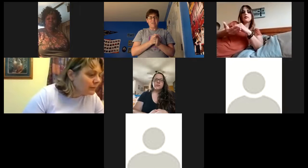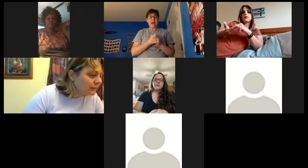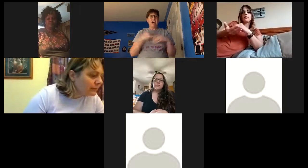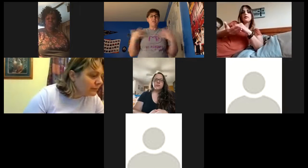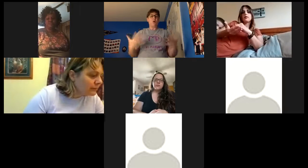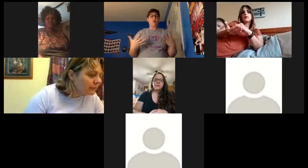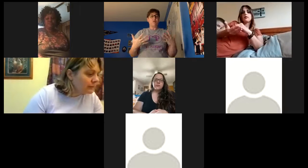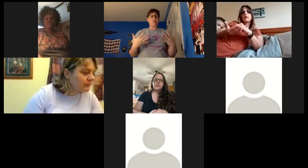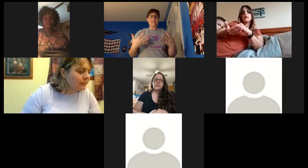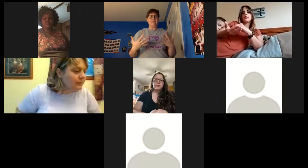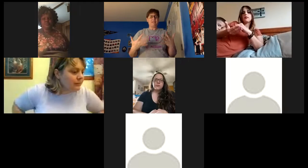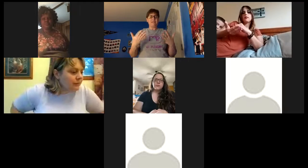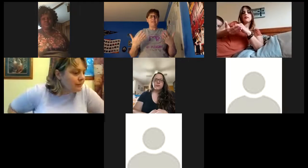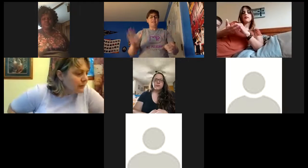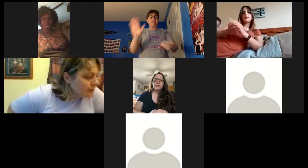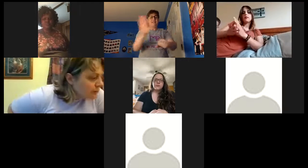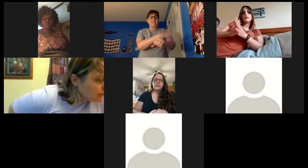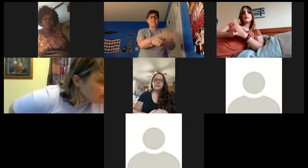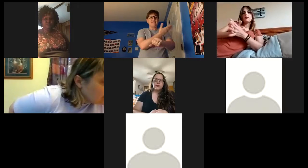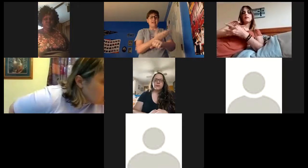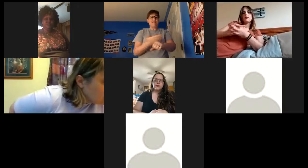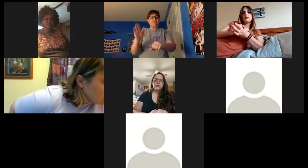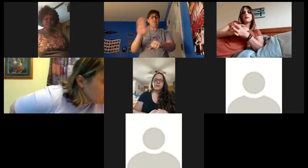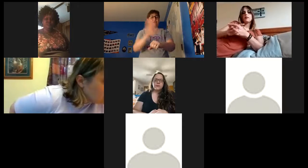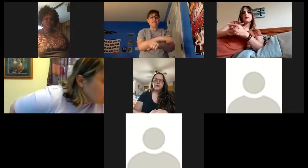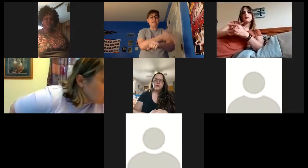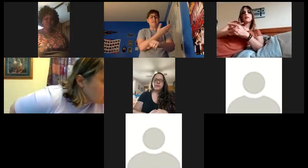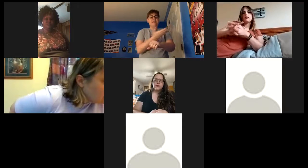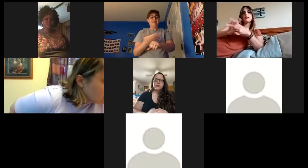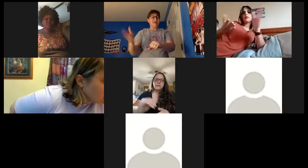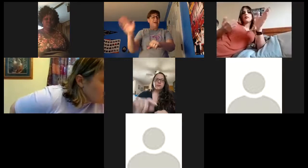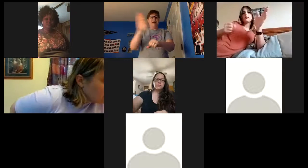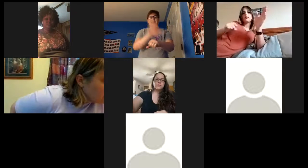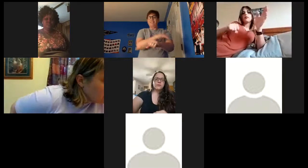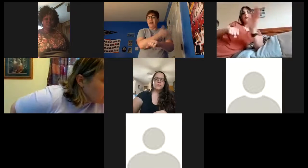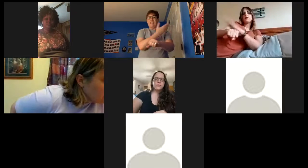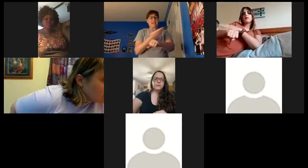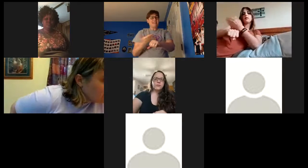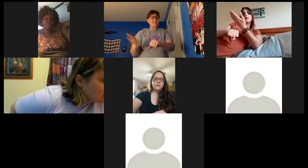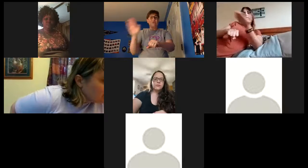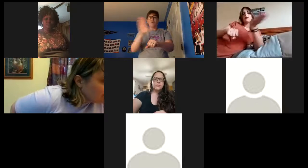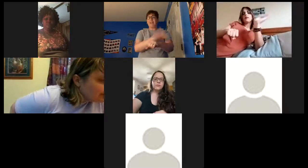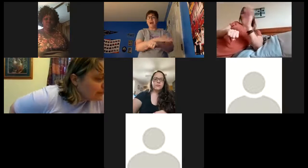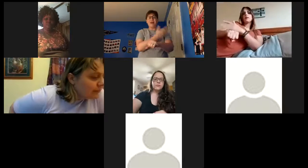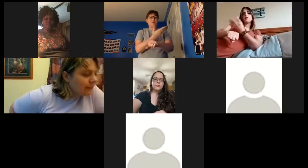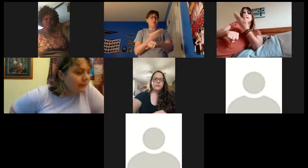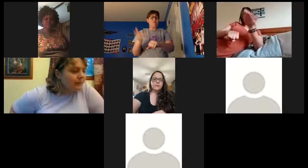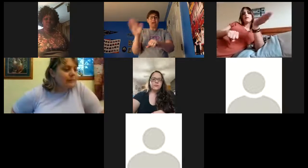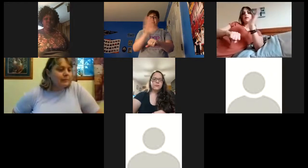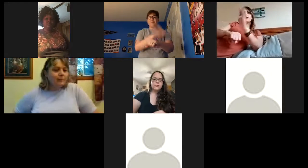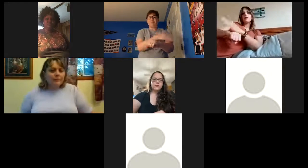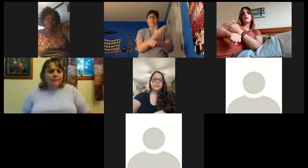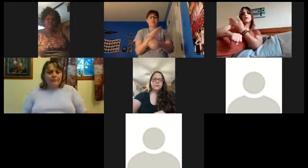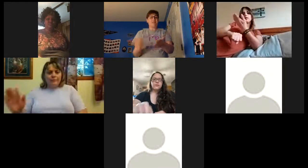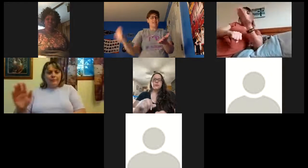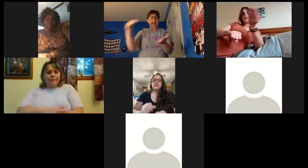think with encore, it would be something like this is a sign for music. So I guess if you want an encore, maybe